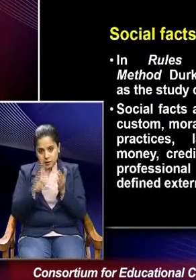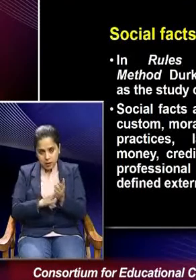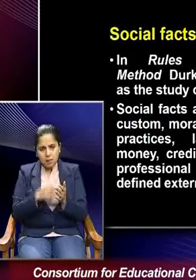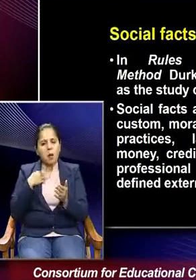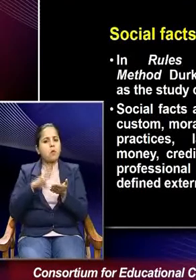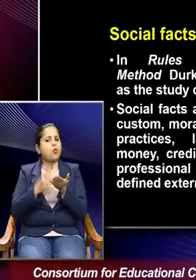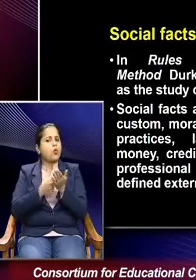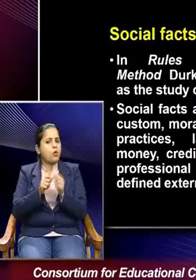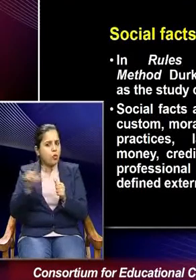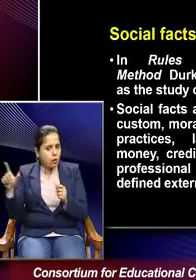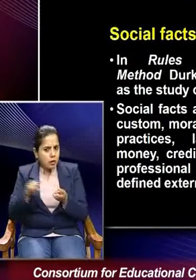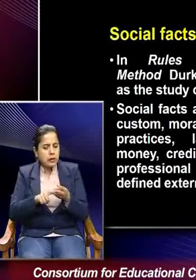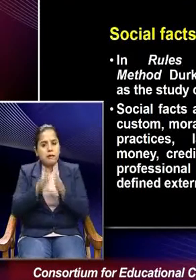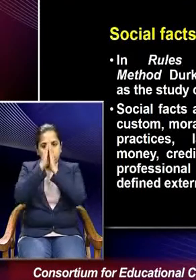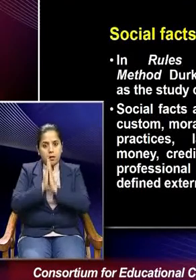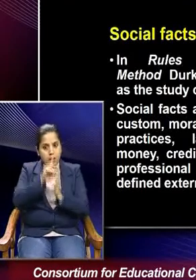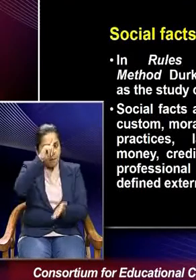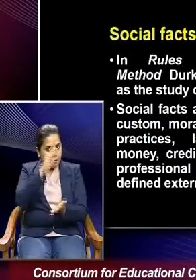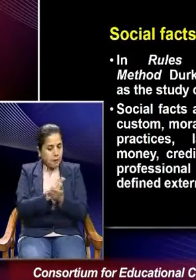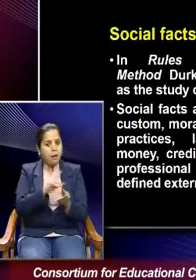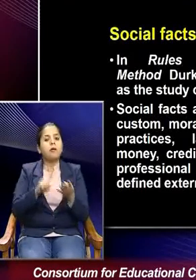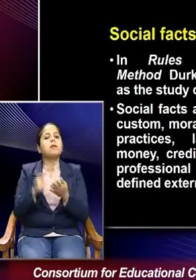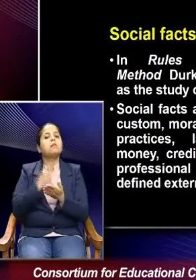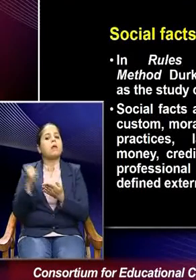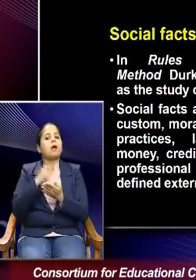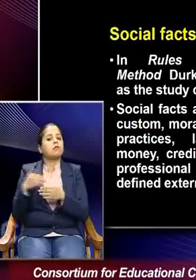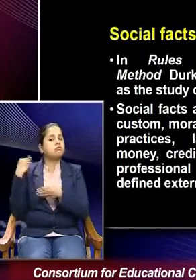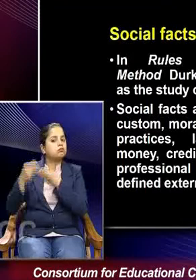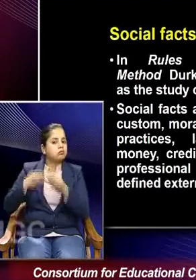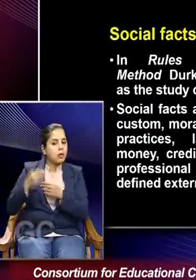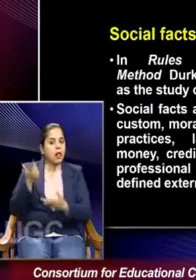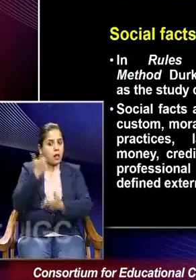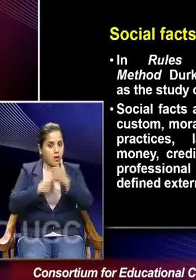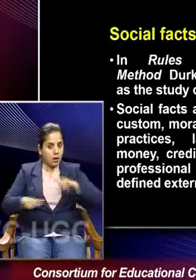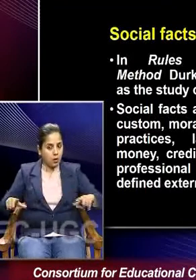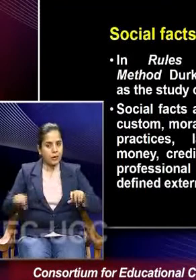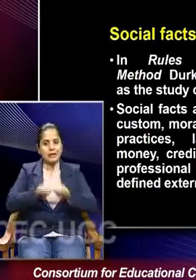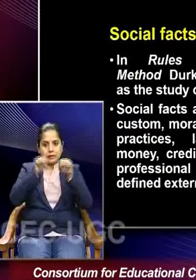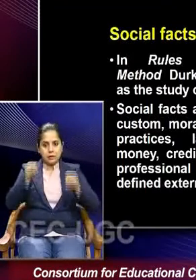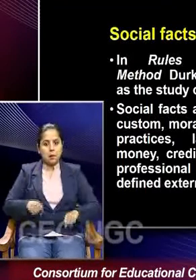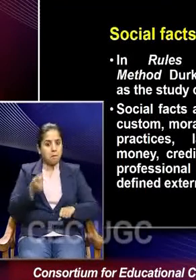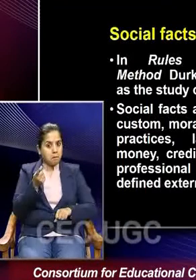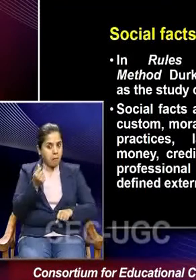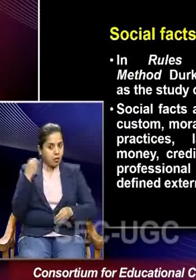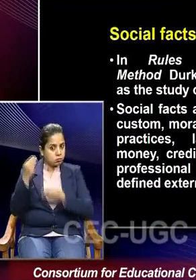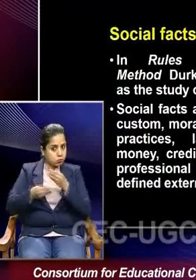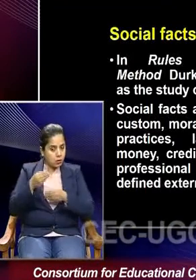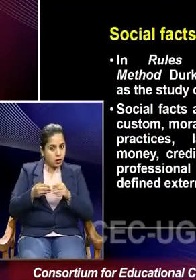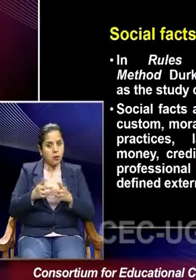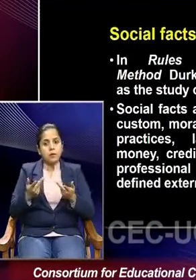morality, religious beliefs and practices, language, system of money, credit,